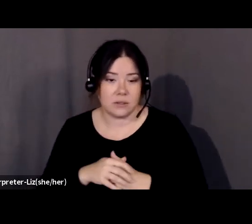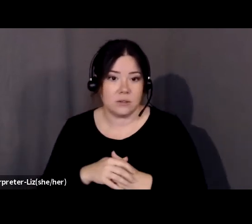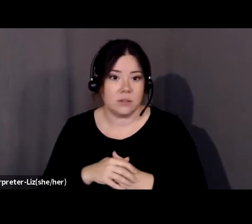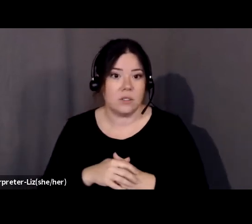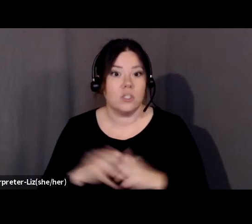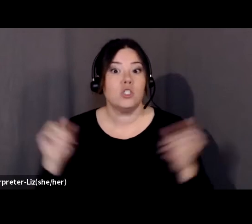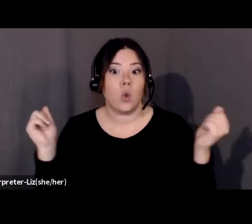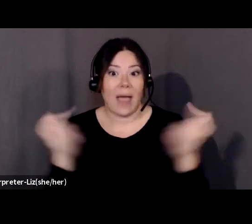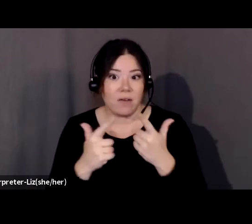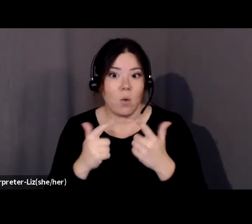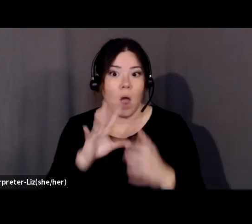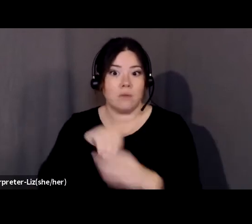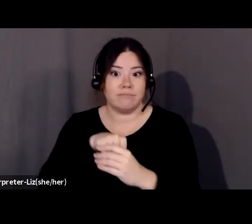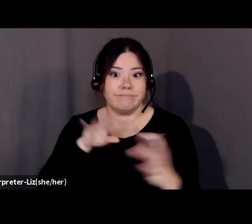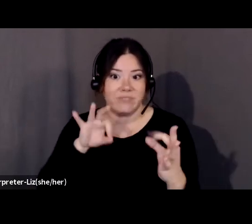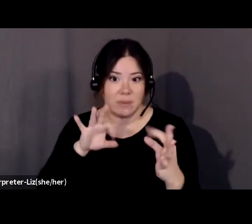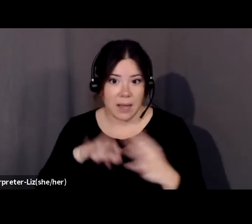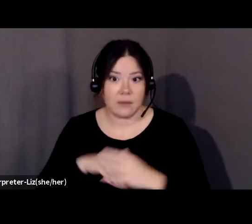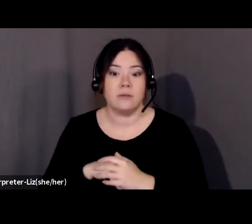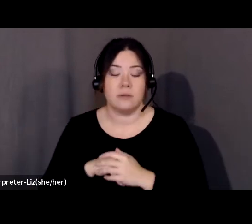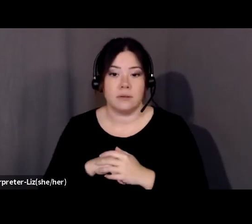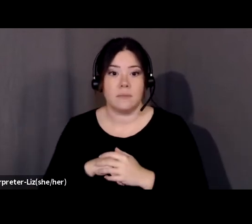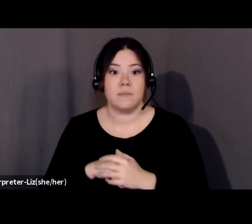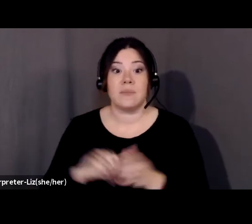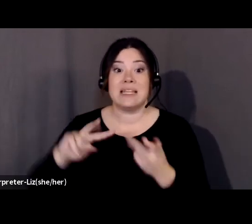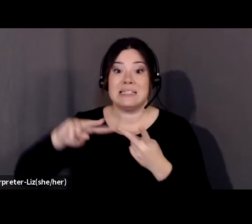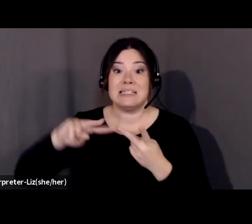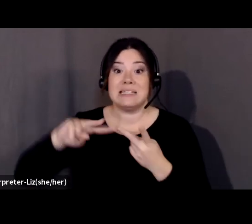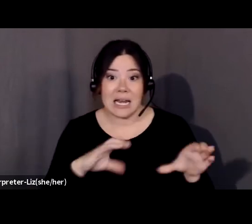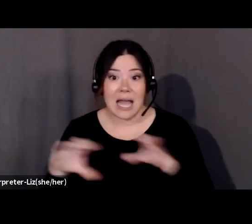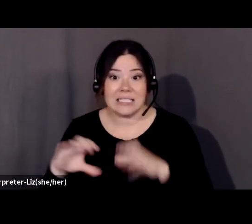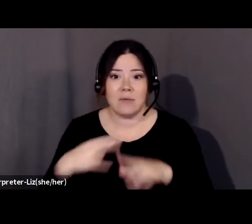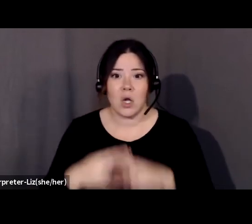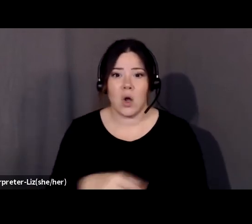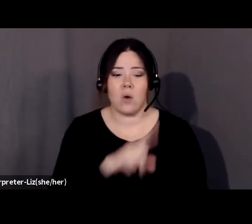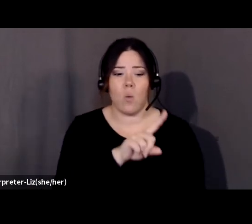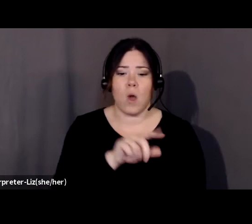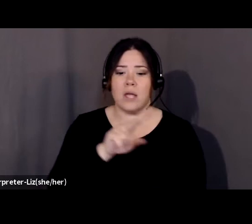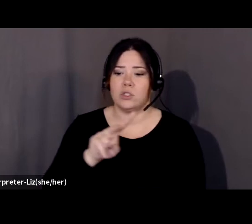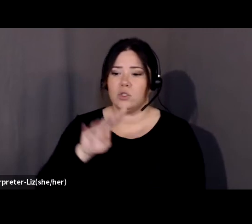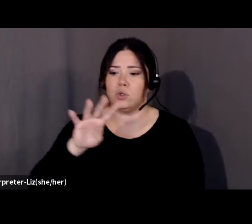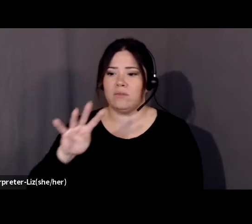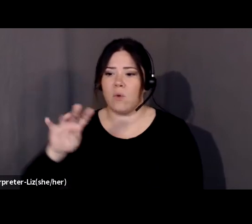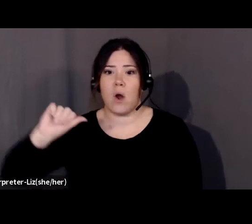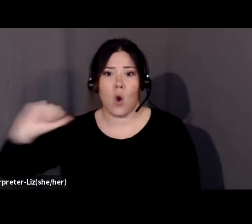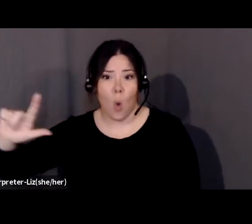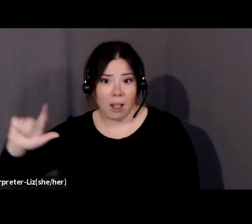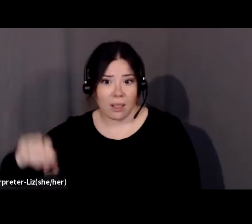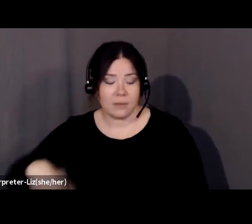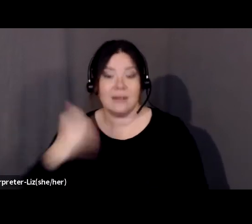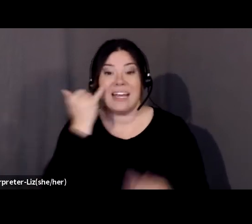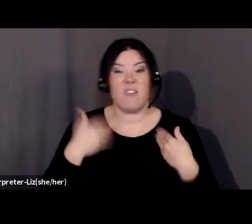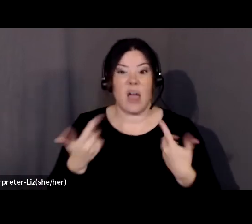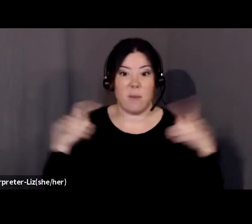everyone. A second activity is a 1, 2, 4 all. If you have a bigger group, say you hold a